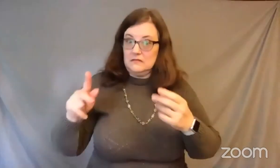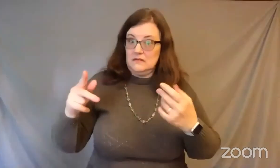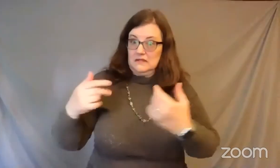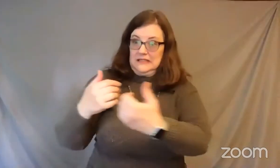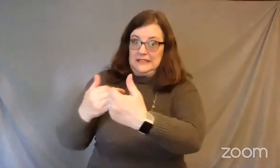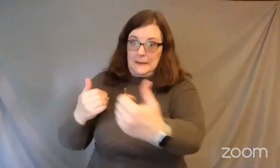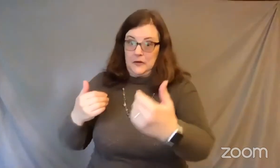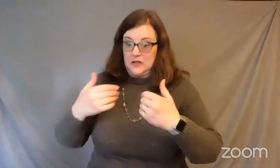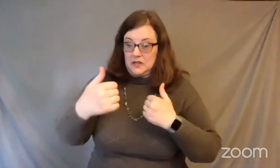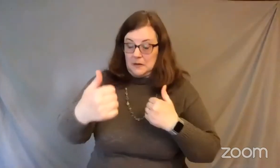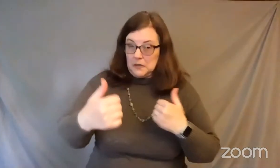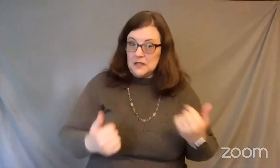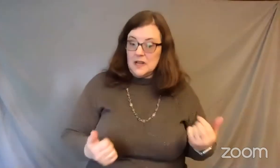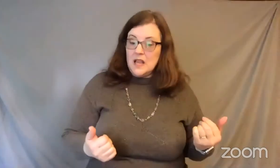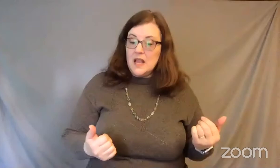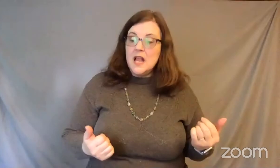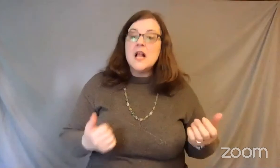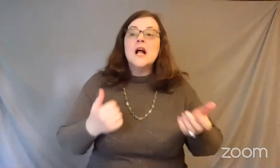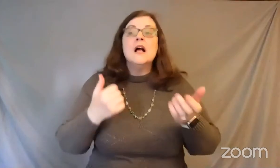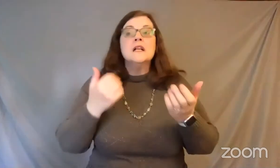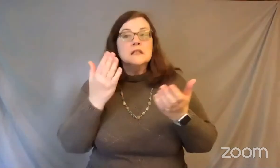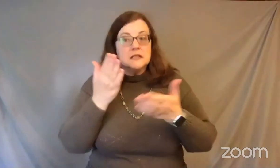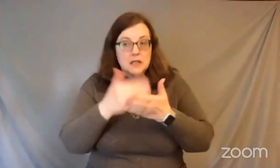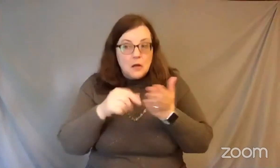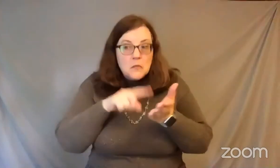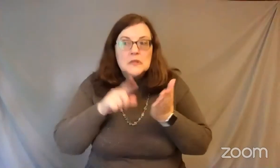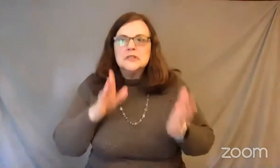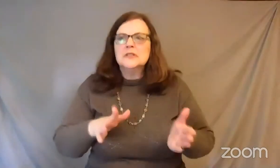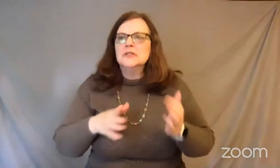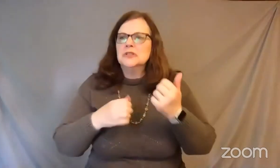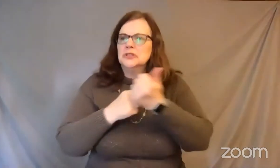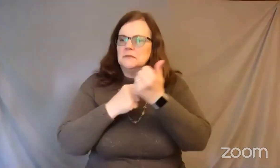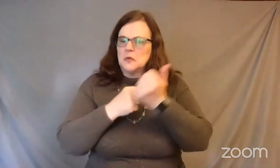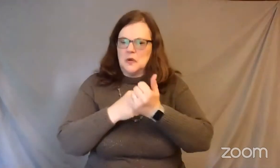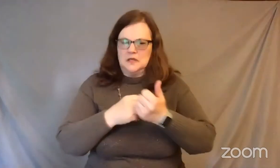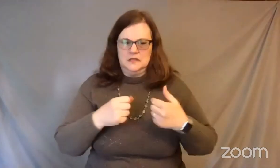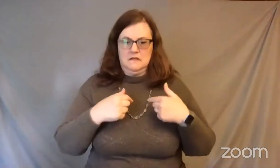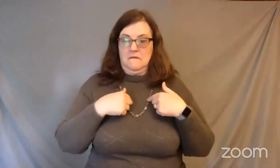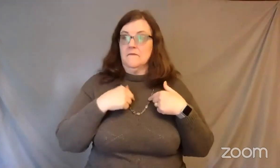sign languages. There are debates around the